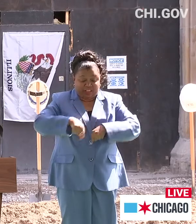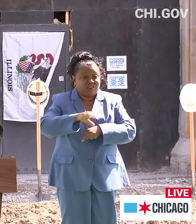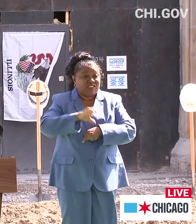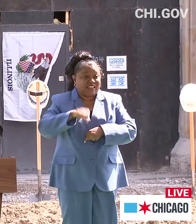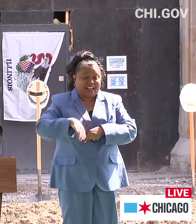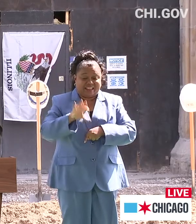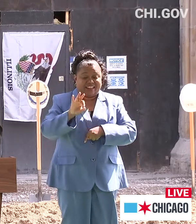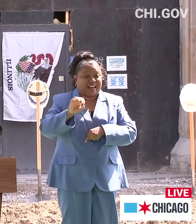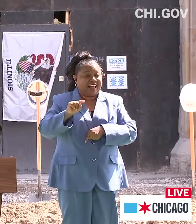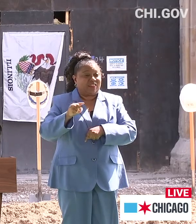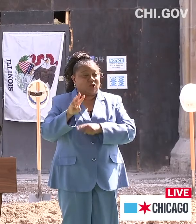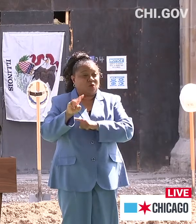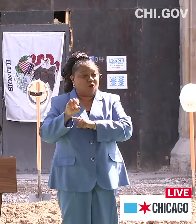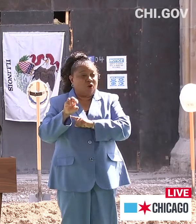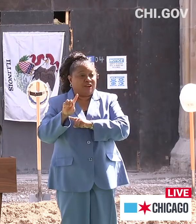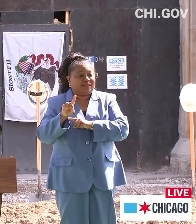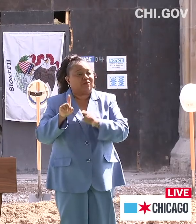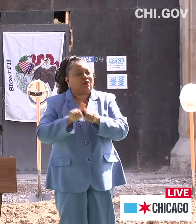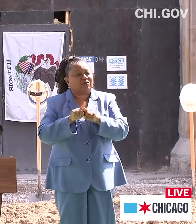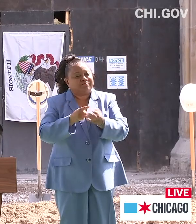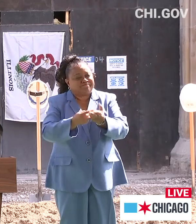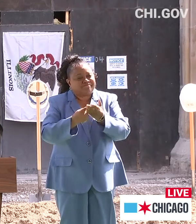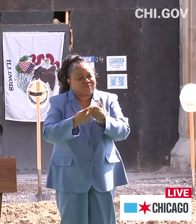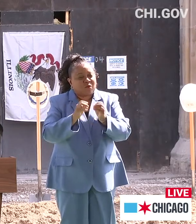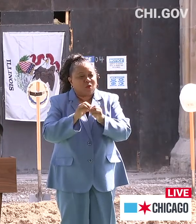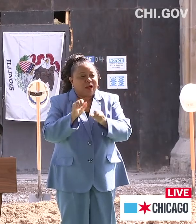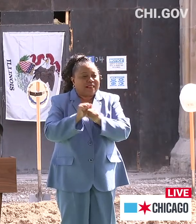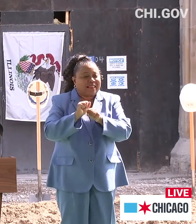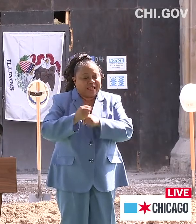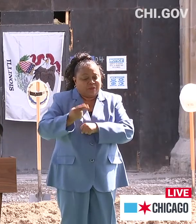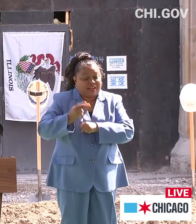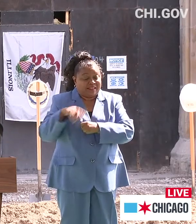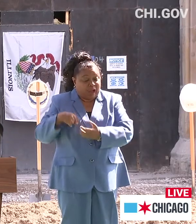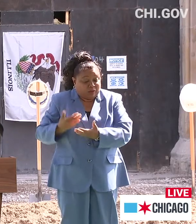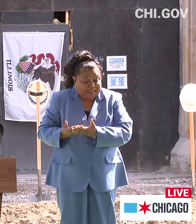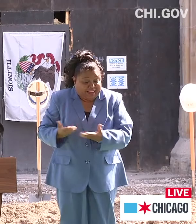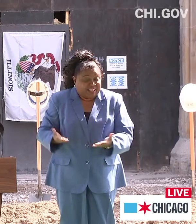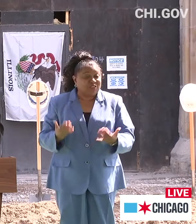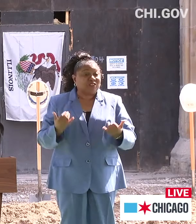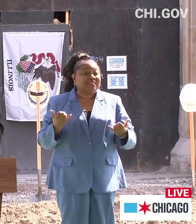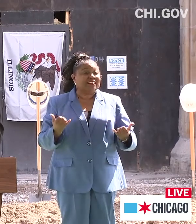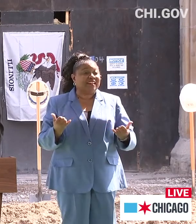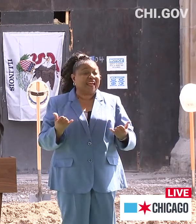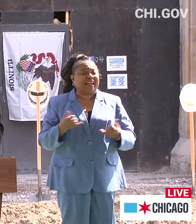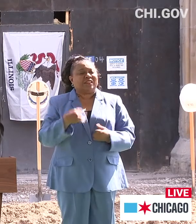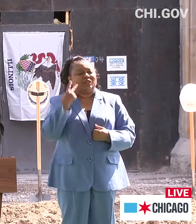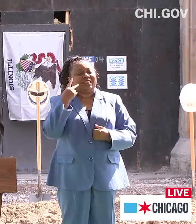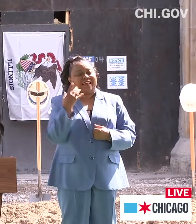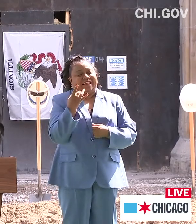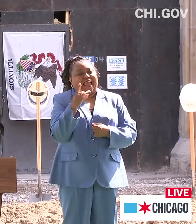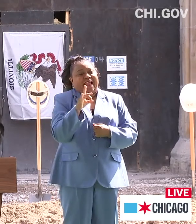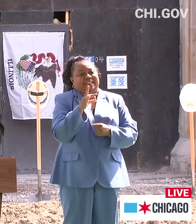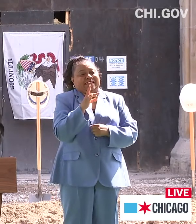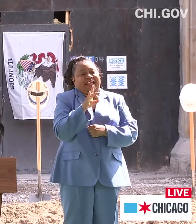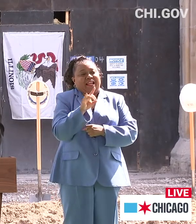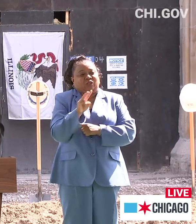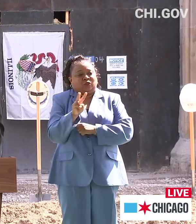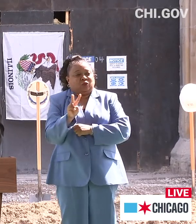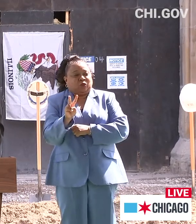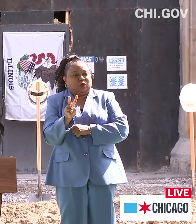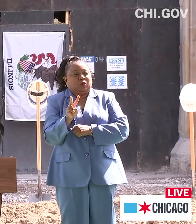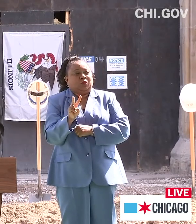Chicago in the 9th Ward. But I want to talk a little bit about labor history and how we got here today. You see, in